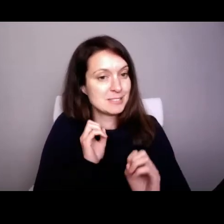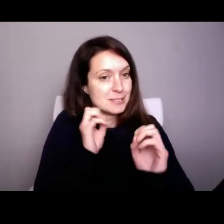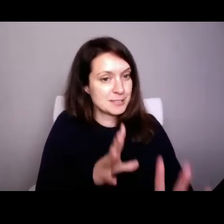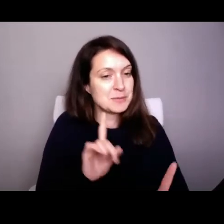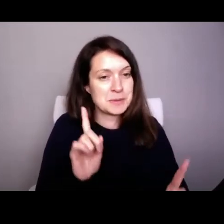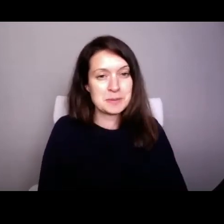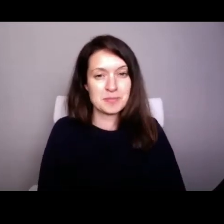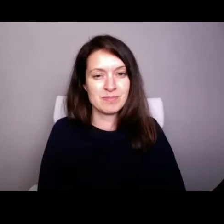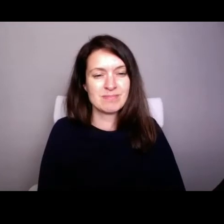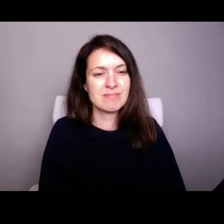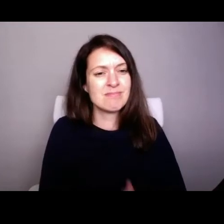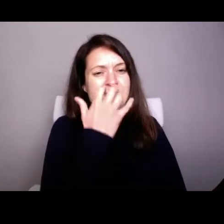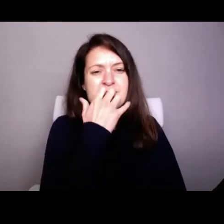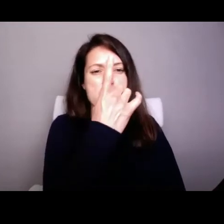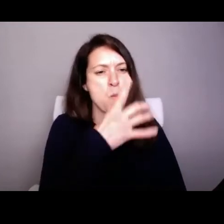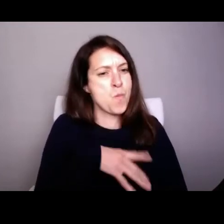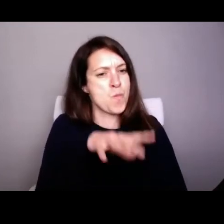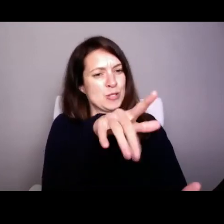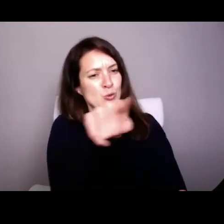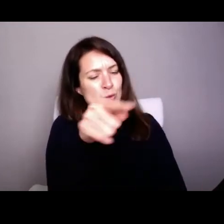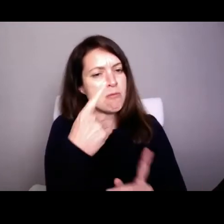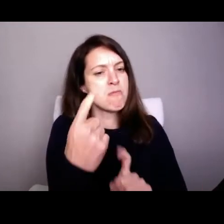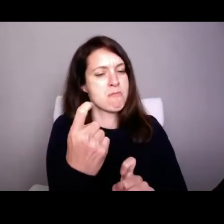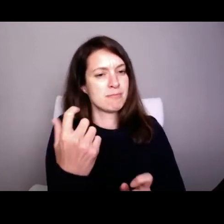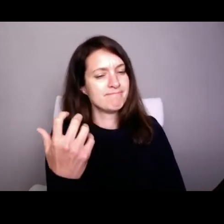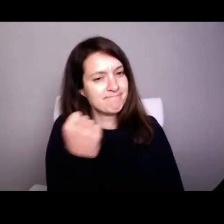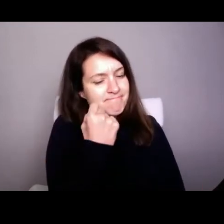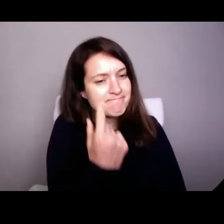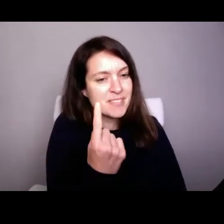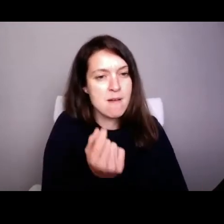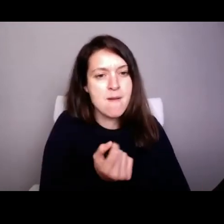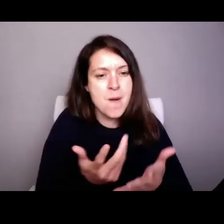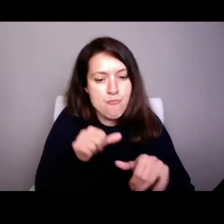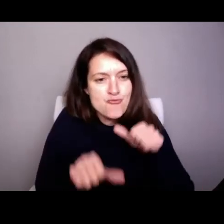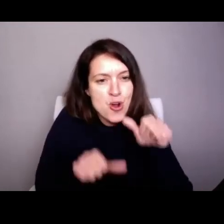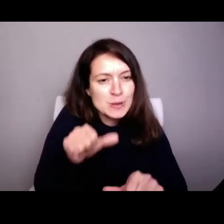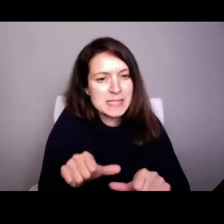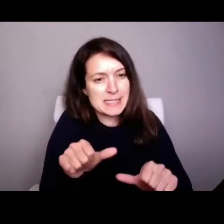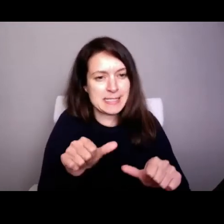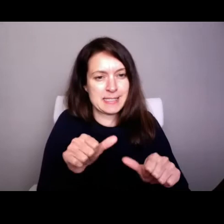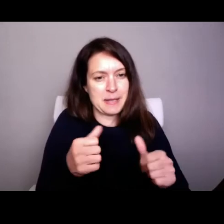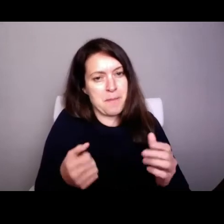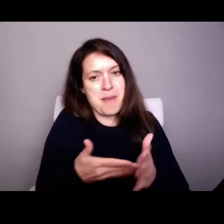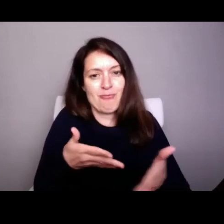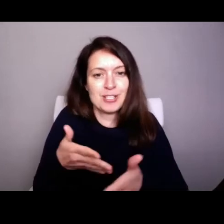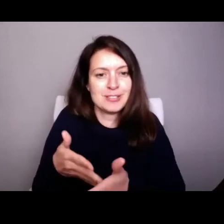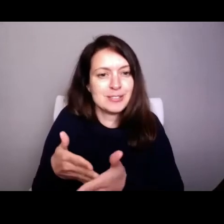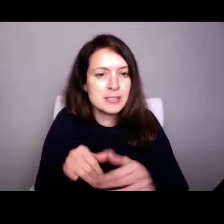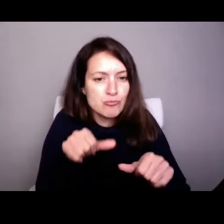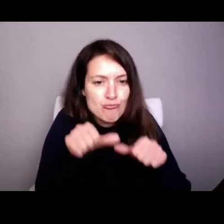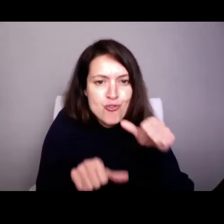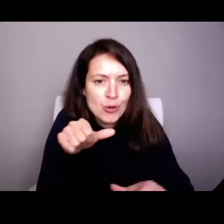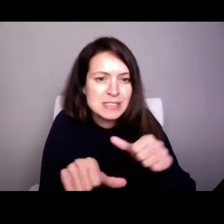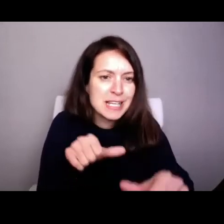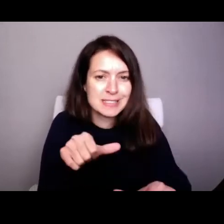would most like you to take away from this is that there are so many bureaucratic barriers, and these bureaucratic barriers form such